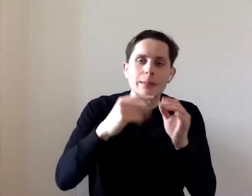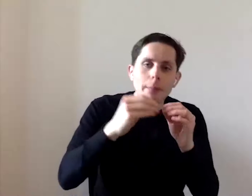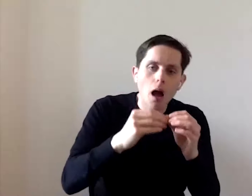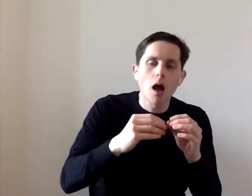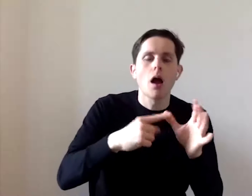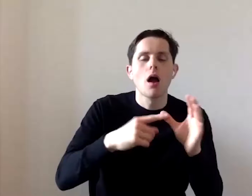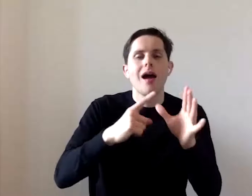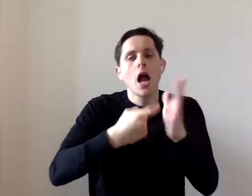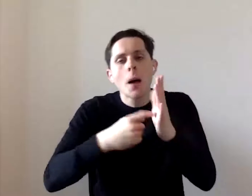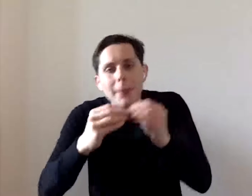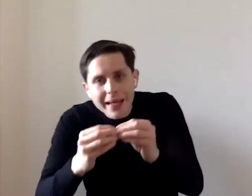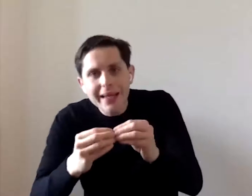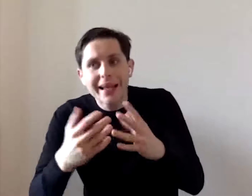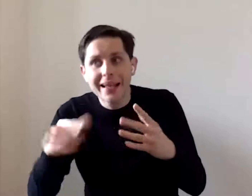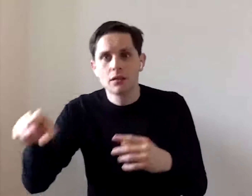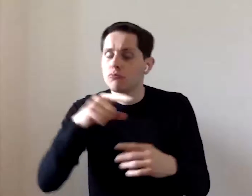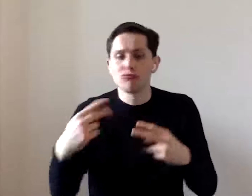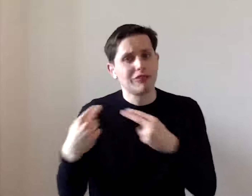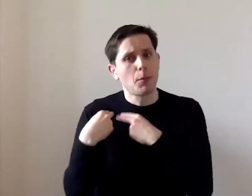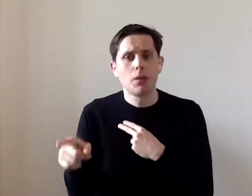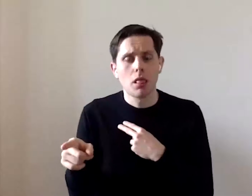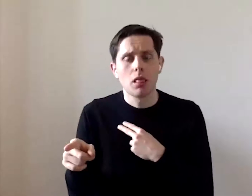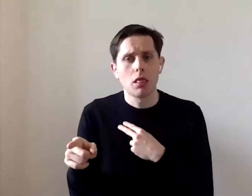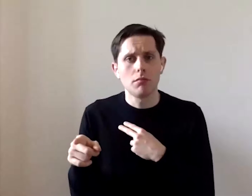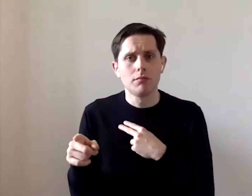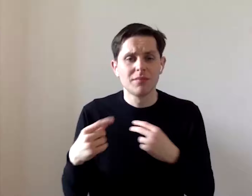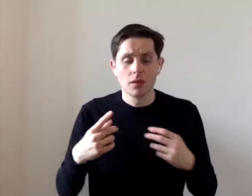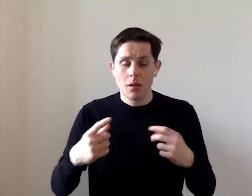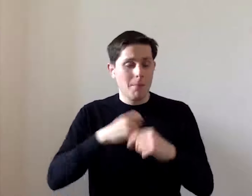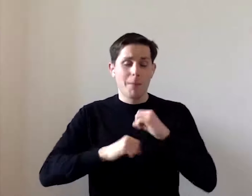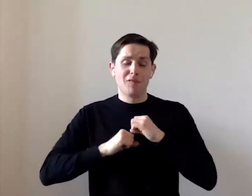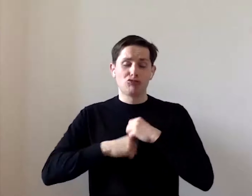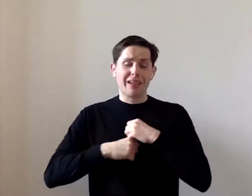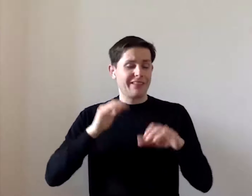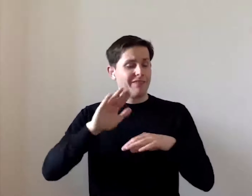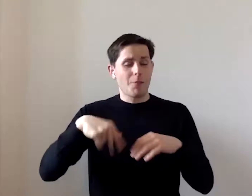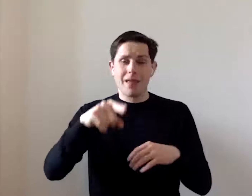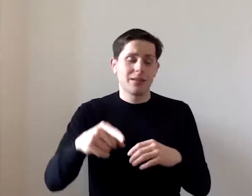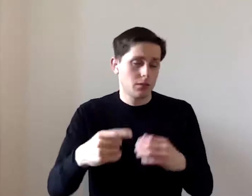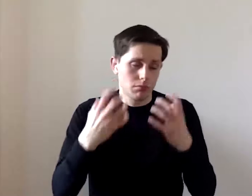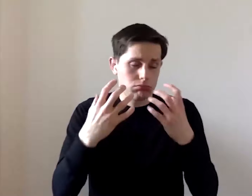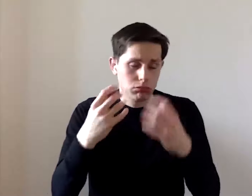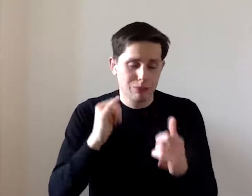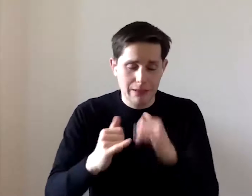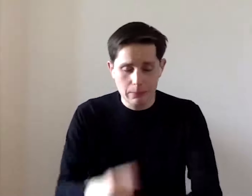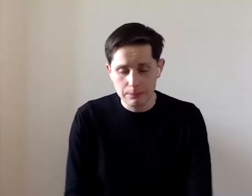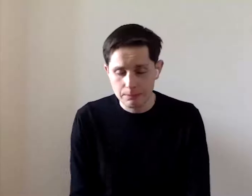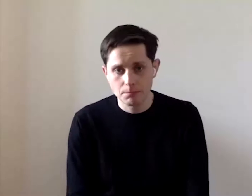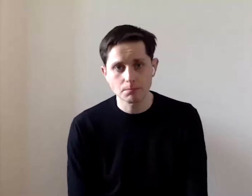they need to be representing us. And that doesn't just mean, you know, people who are able-bodied or, you know, et cetera. Yeah, I find it